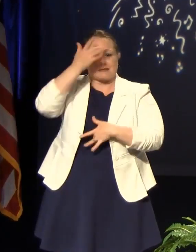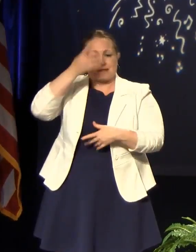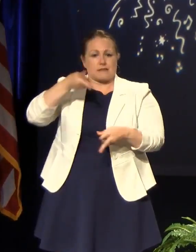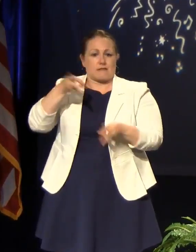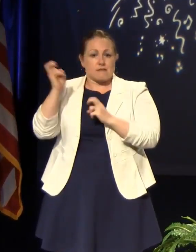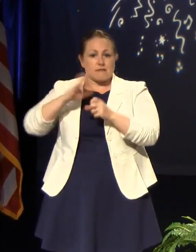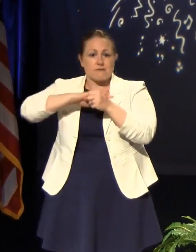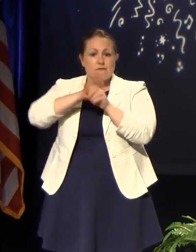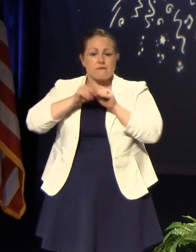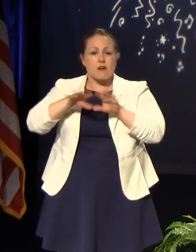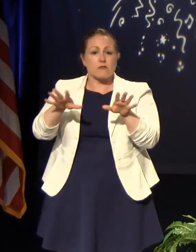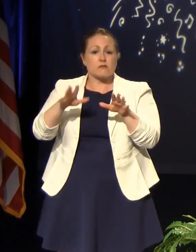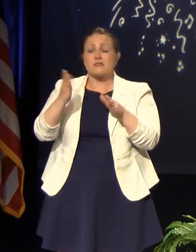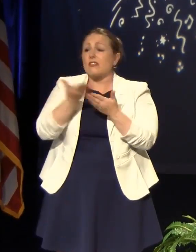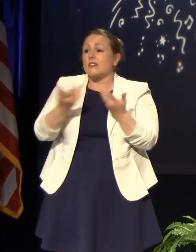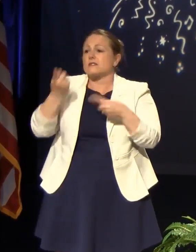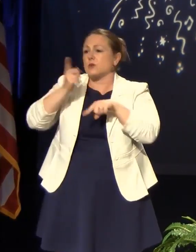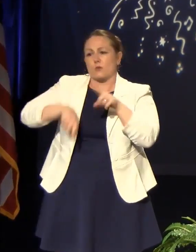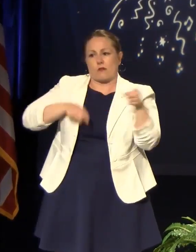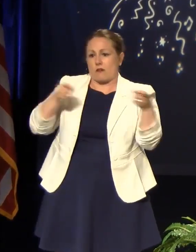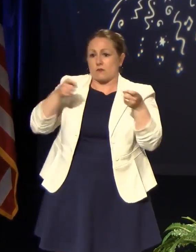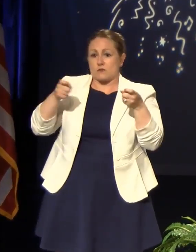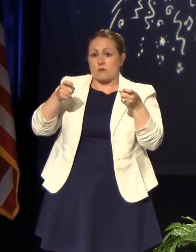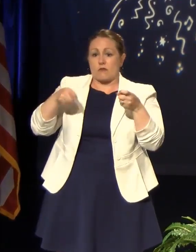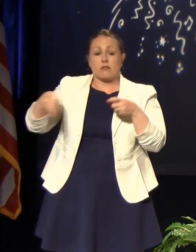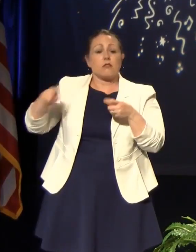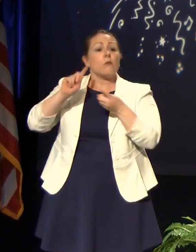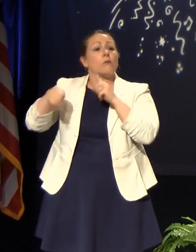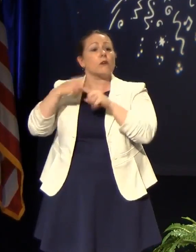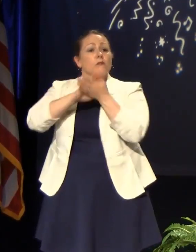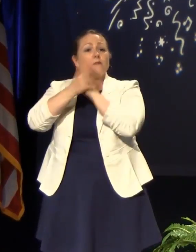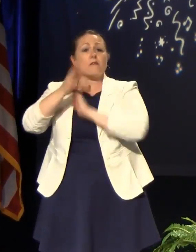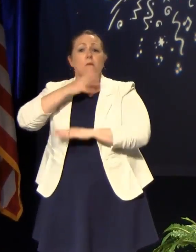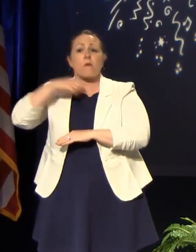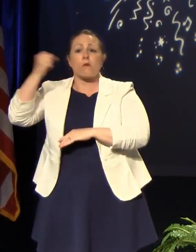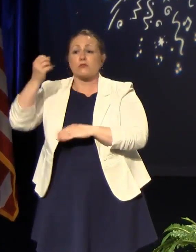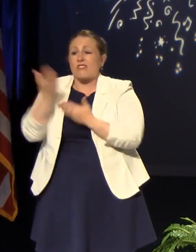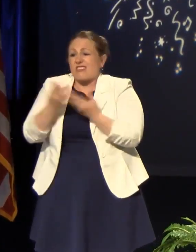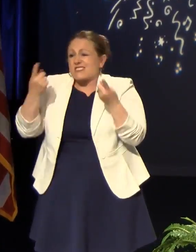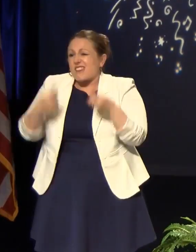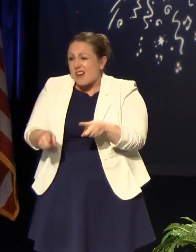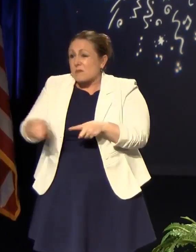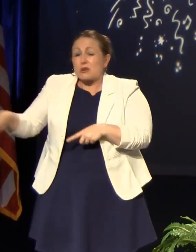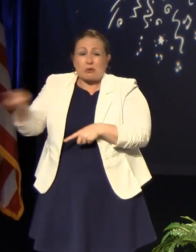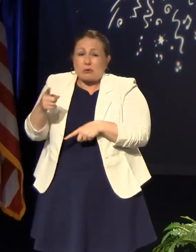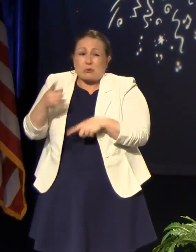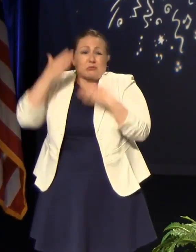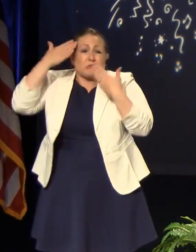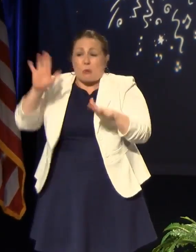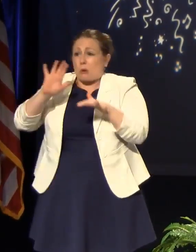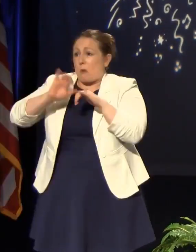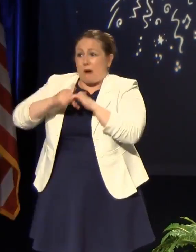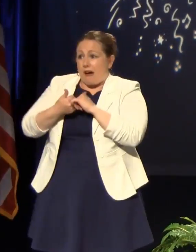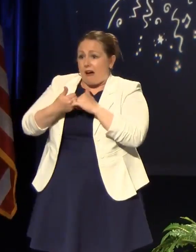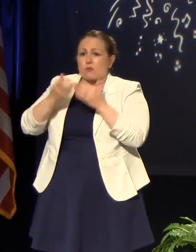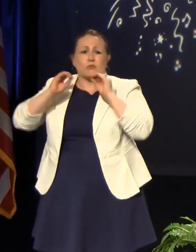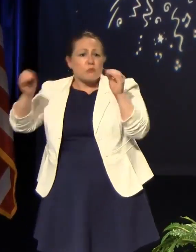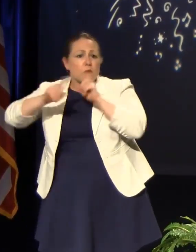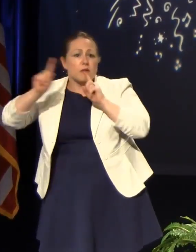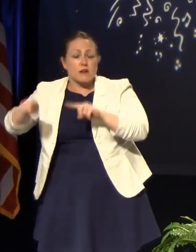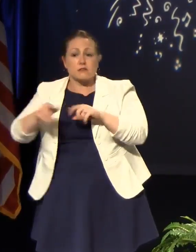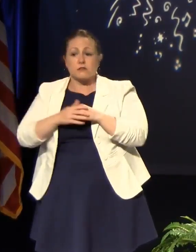events as you grow older that you simply do not have an answer for. And that's okay. How you respond to a